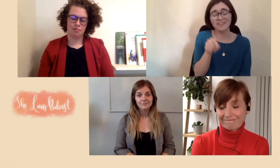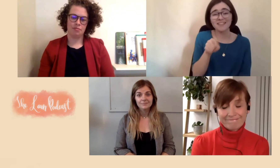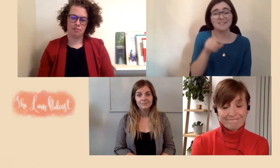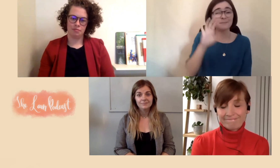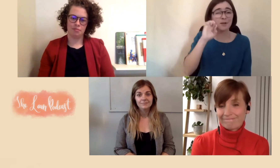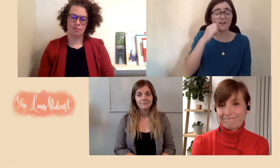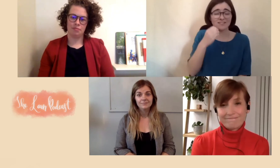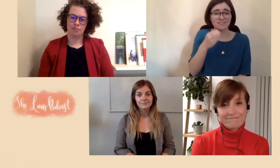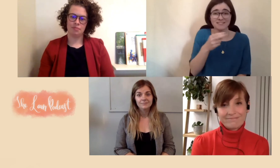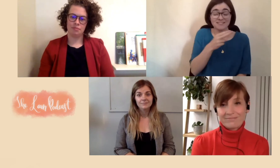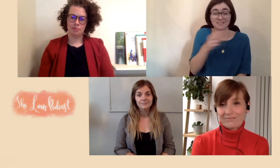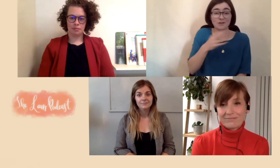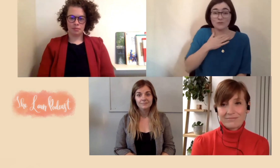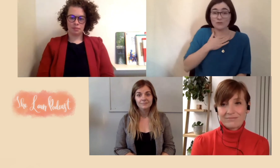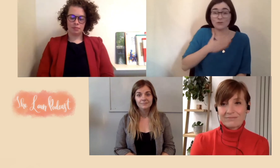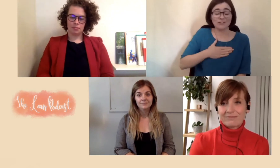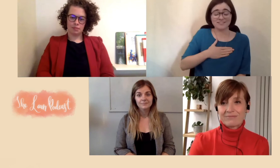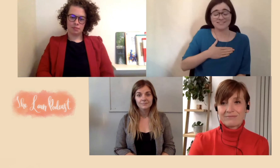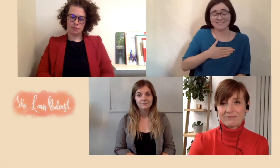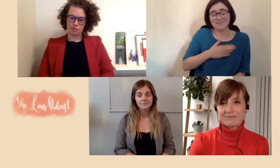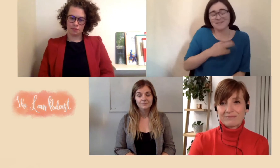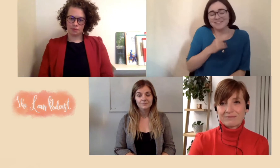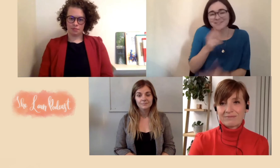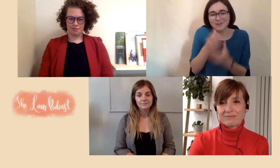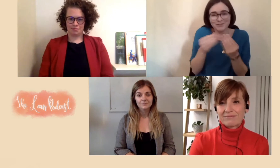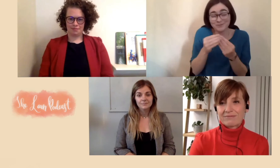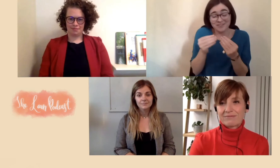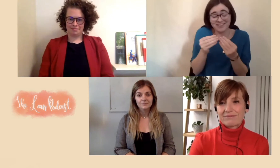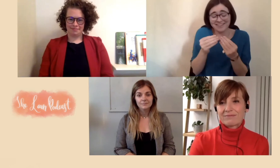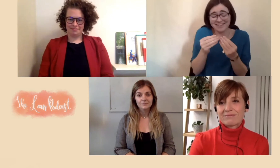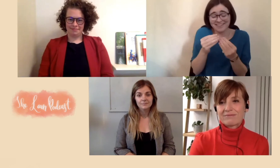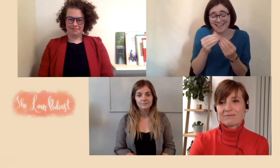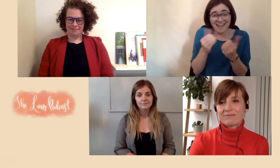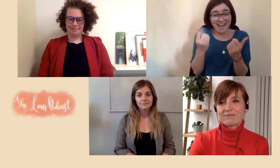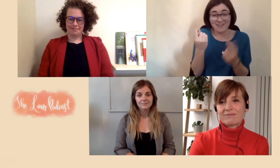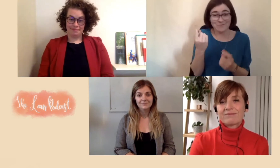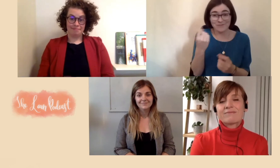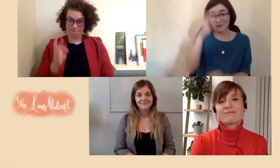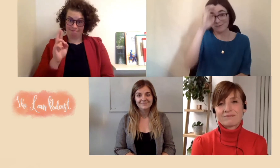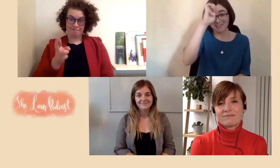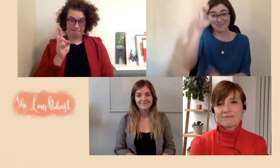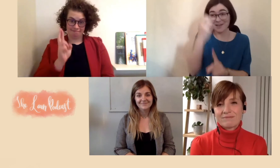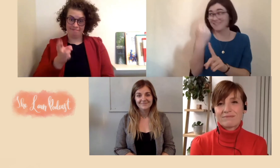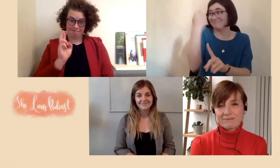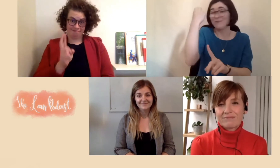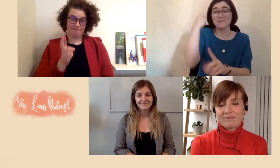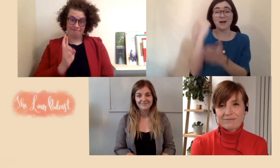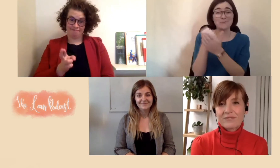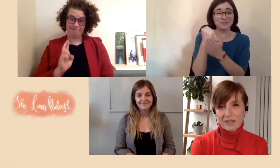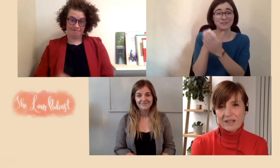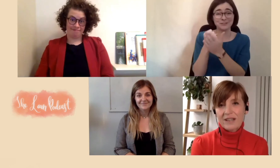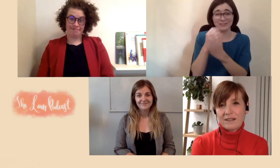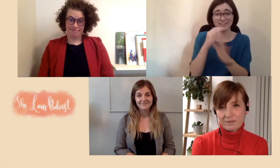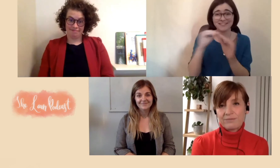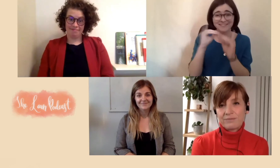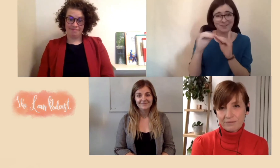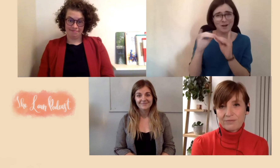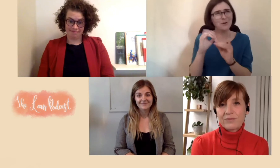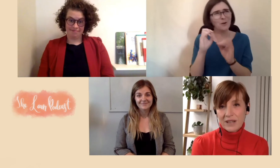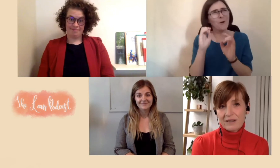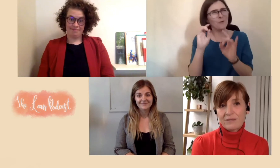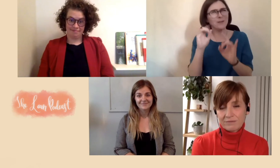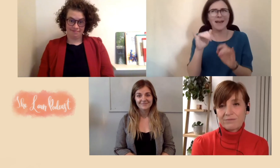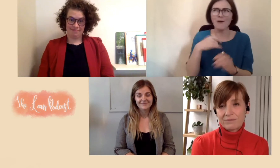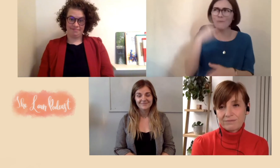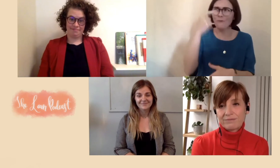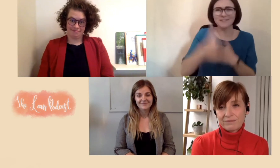think any of us ever expected when we trained as an interpreter. Absolutely. That one day we're all going to be at home in front of our screens, and we're going to not be